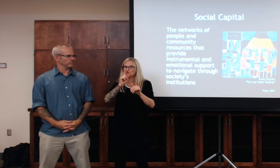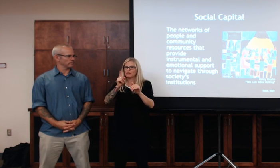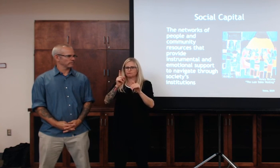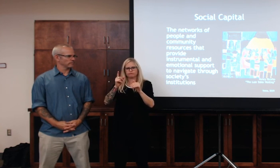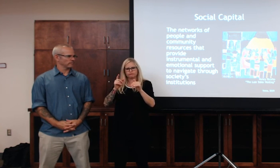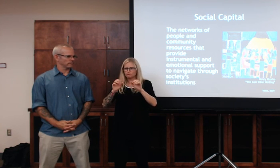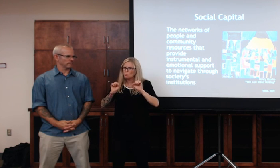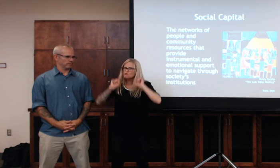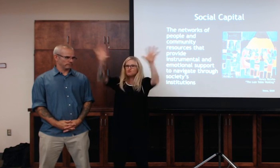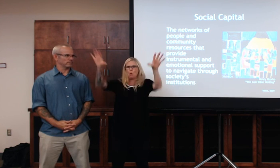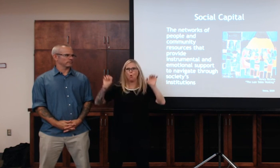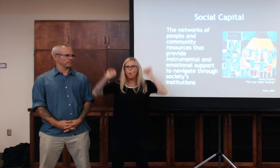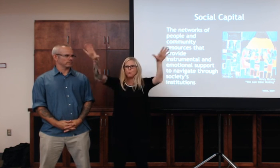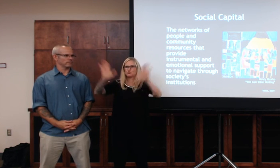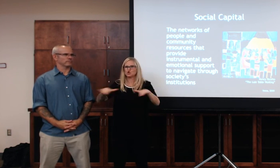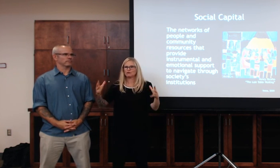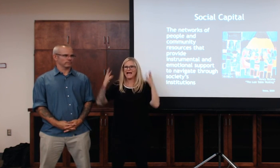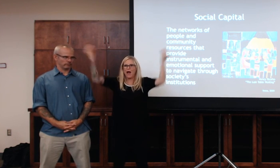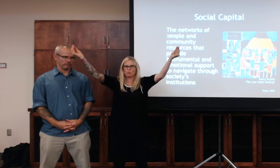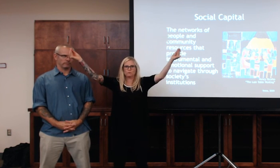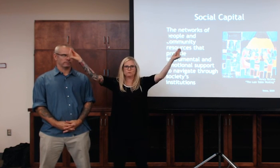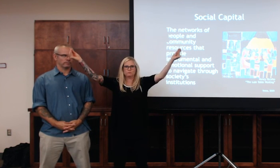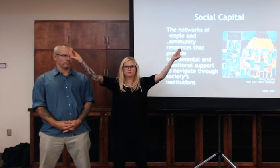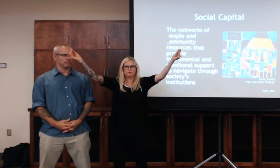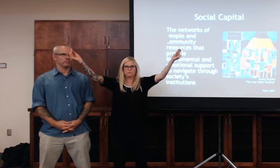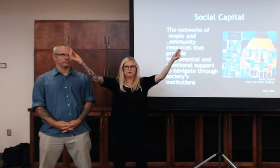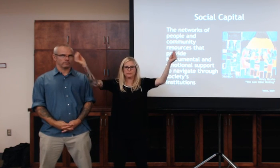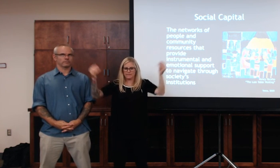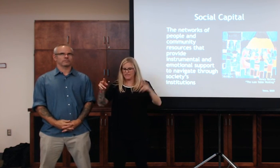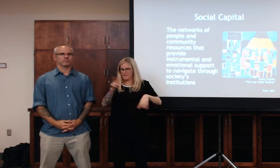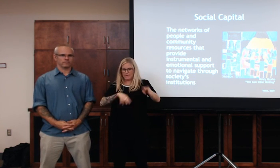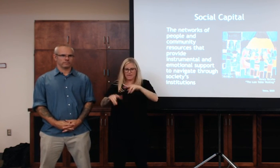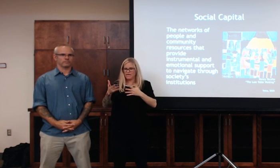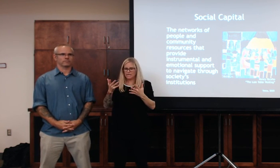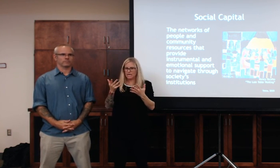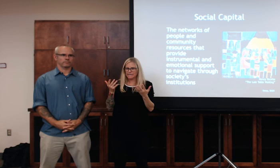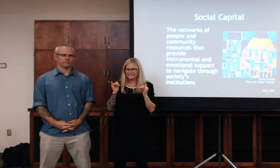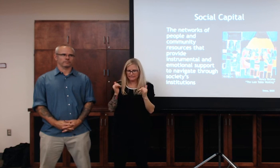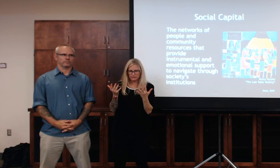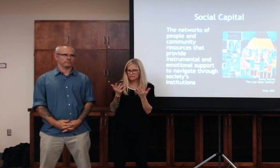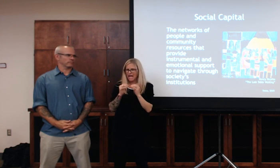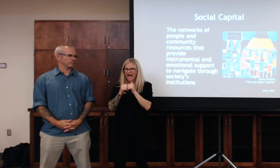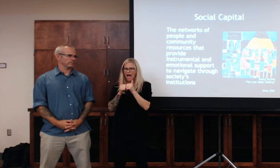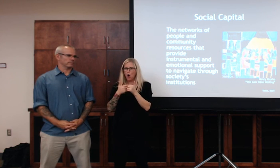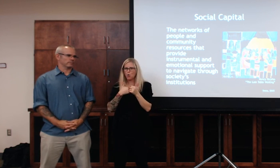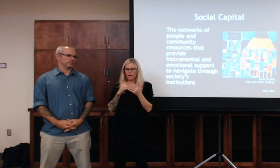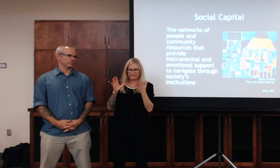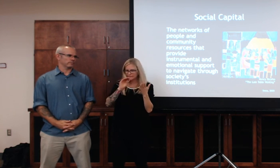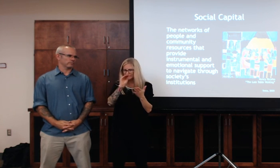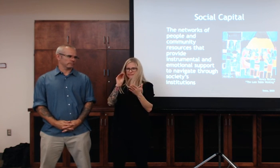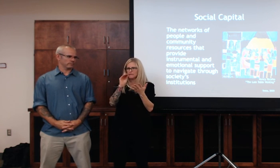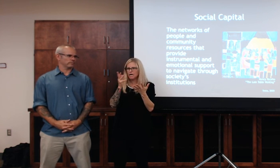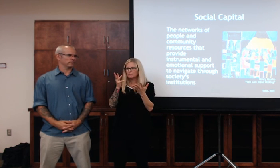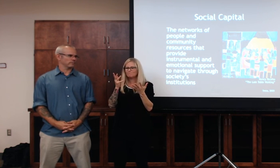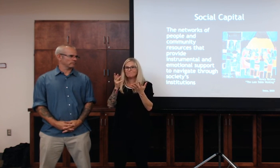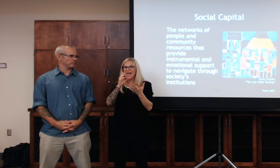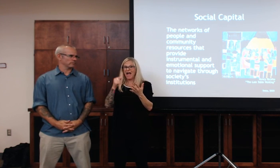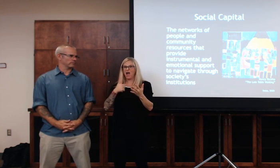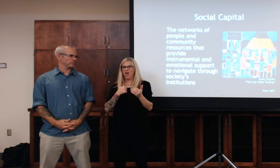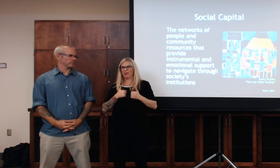They really are more adamant to put children back into their mainstream school. So we're thinking, how can we manage this?